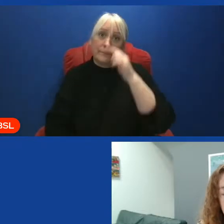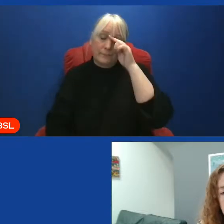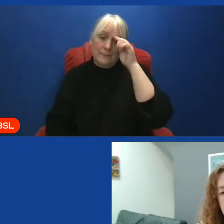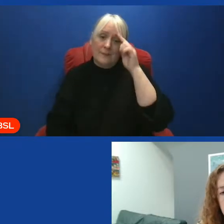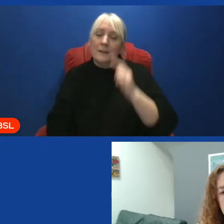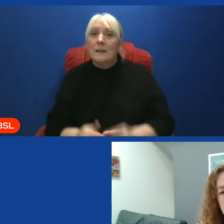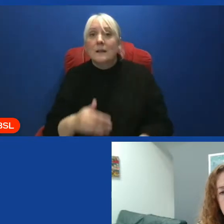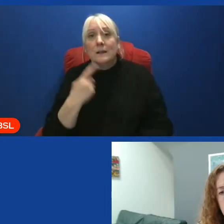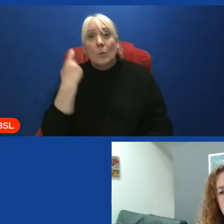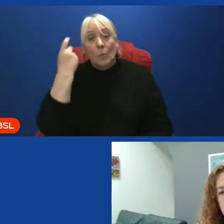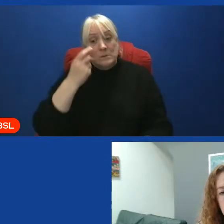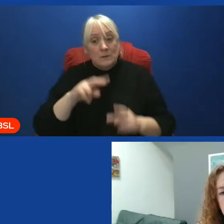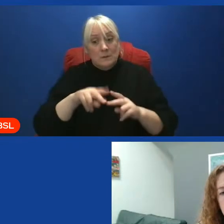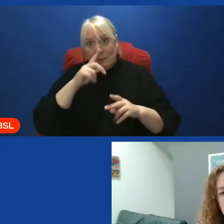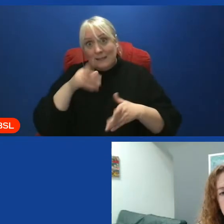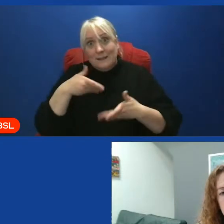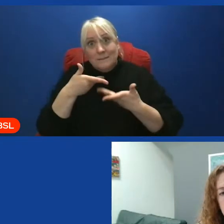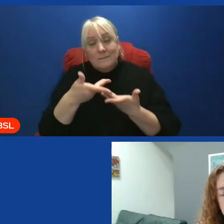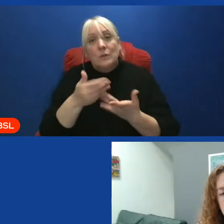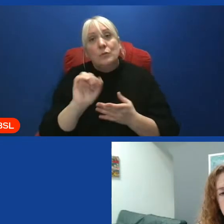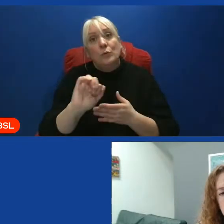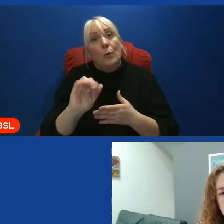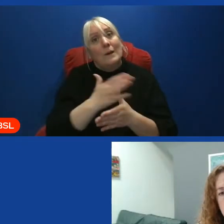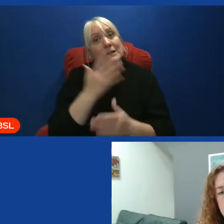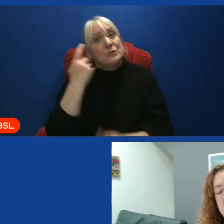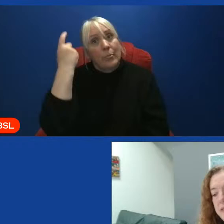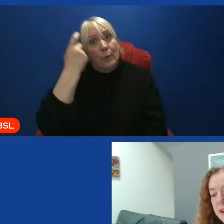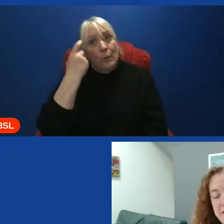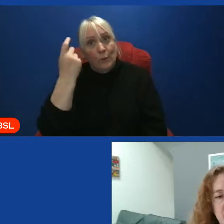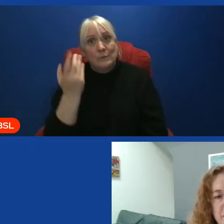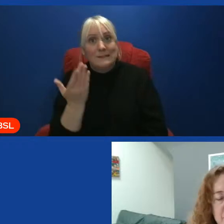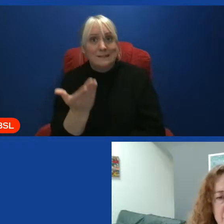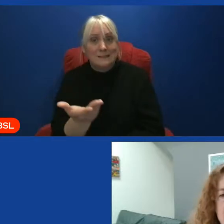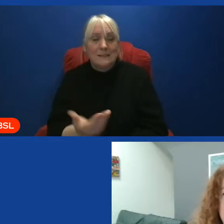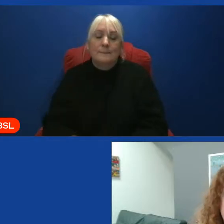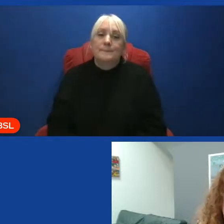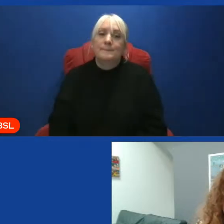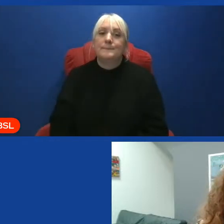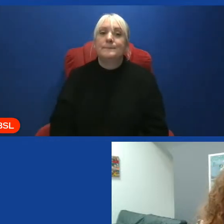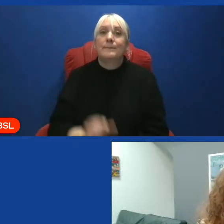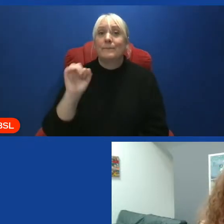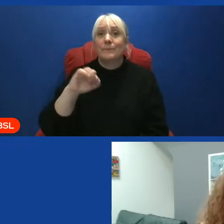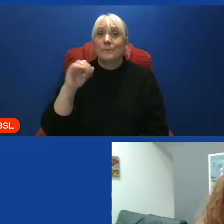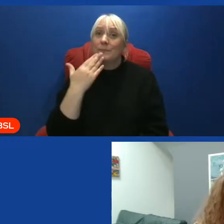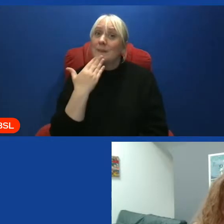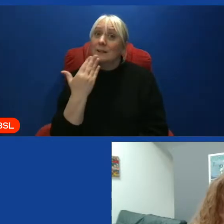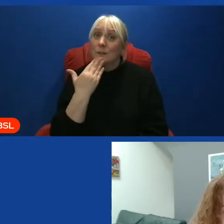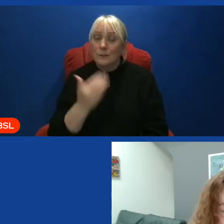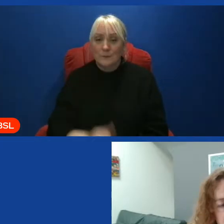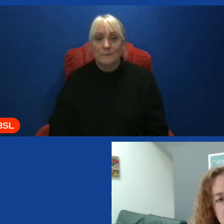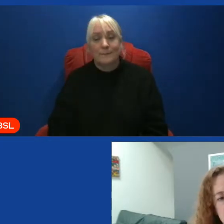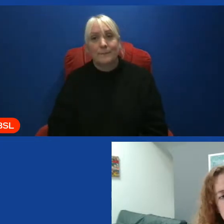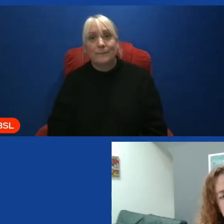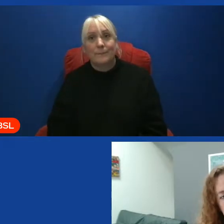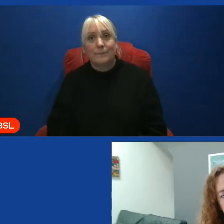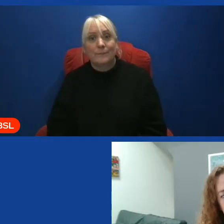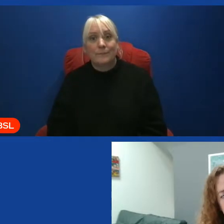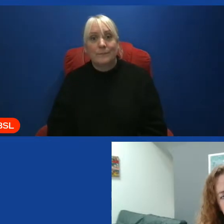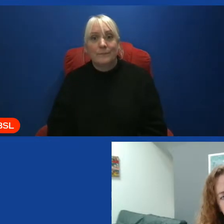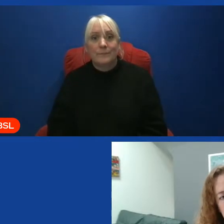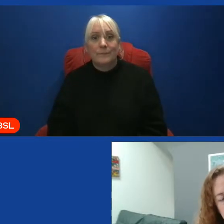first initial thoughts on where we're at and where we go next. Yeah, thanks, Martin. And good evening, everybody. Can I just